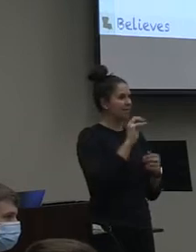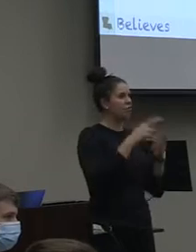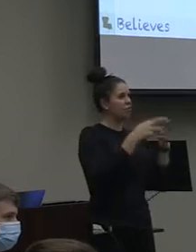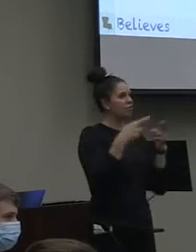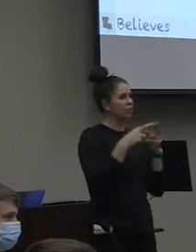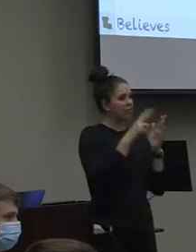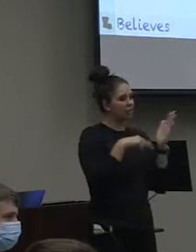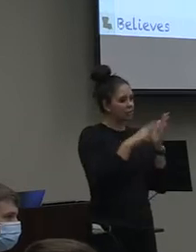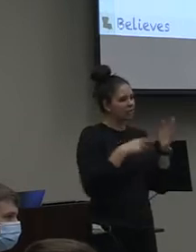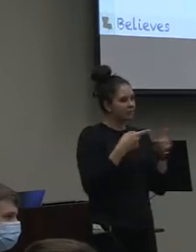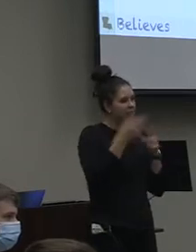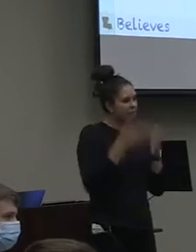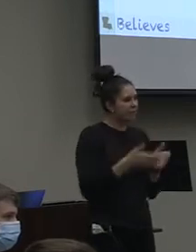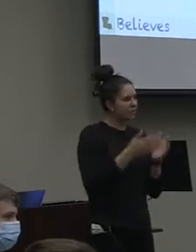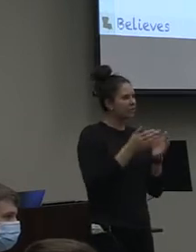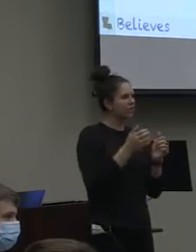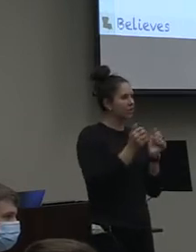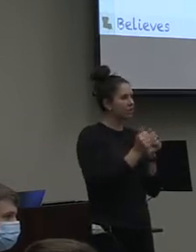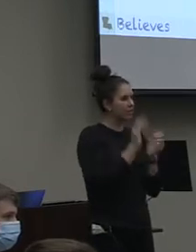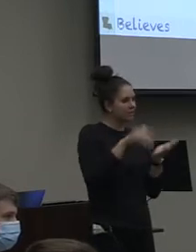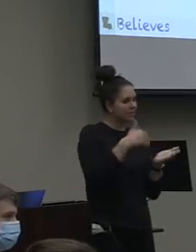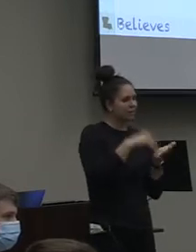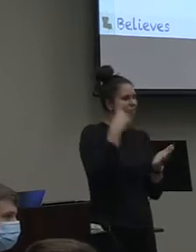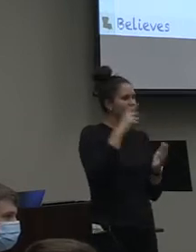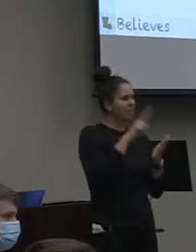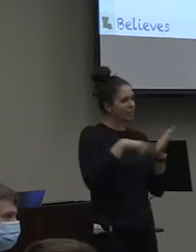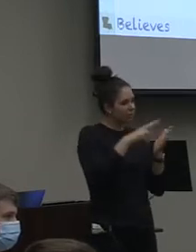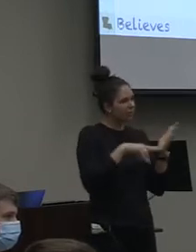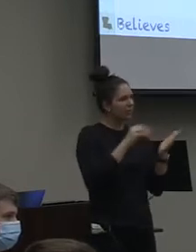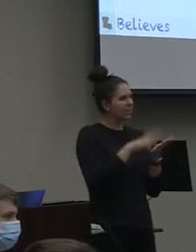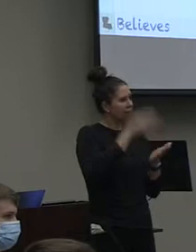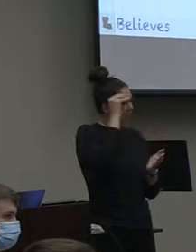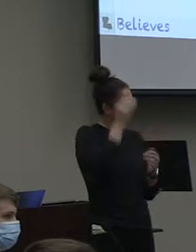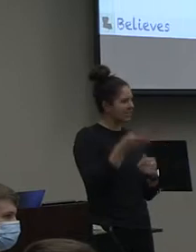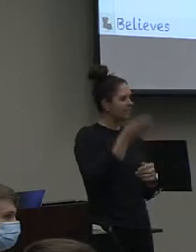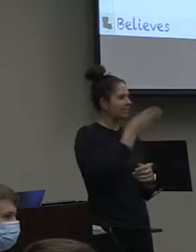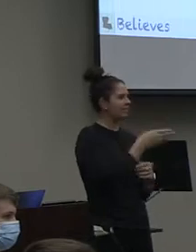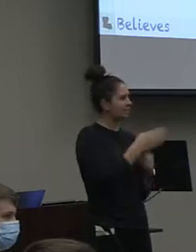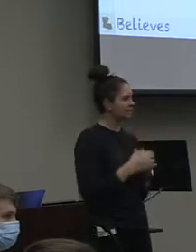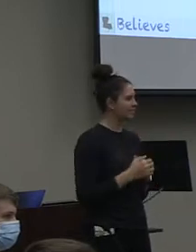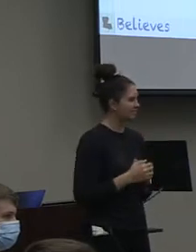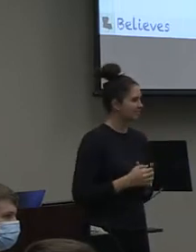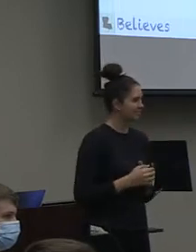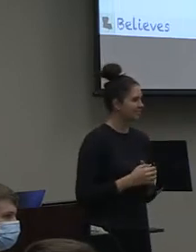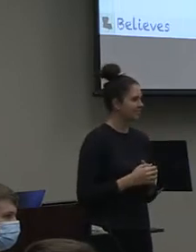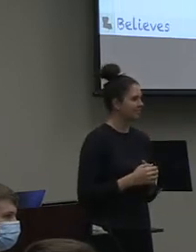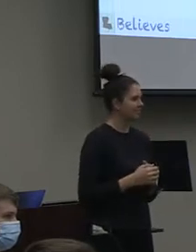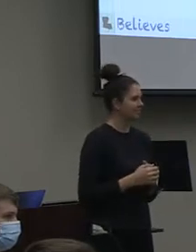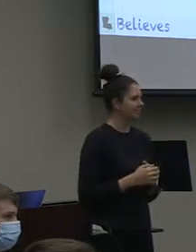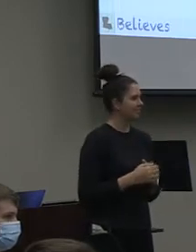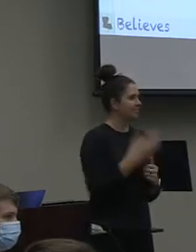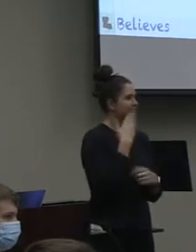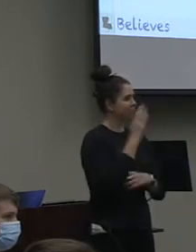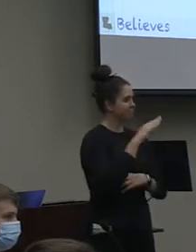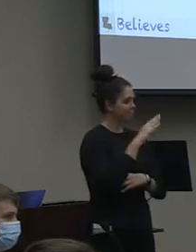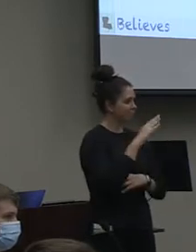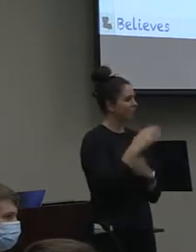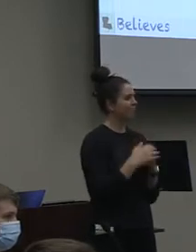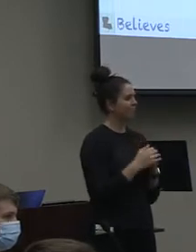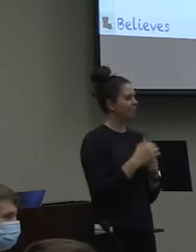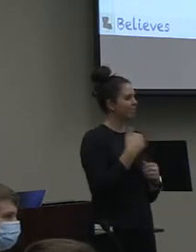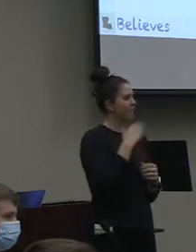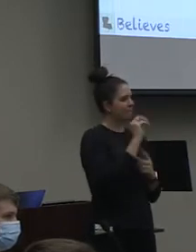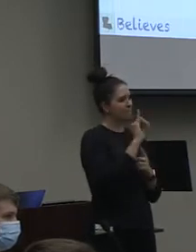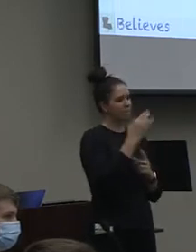regional literacy specialist with the Center for Literacy and Learning. Good afternoon.